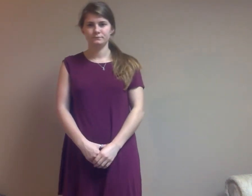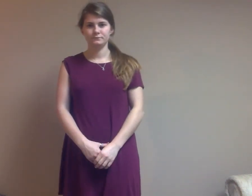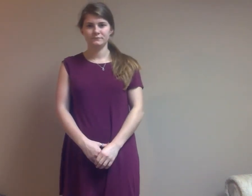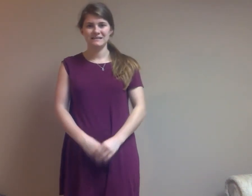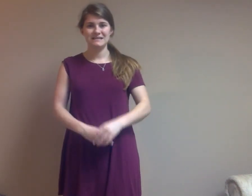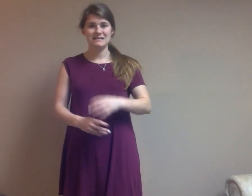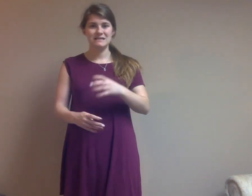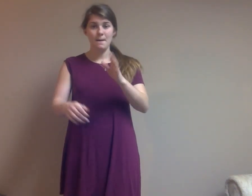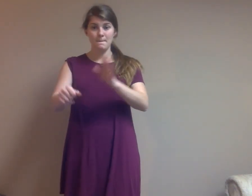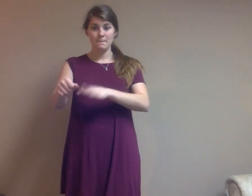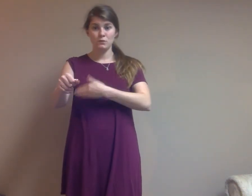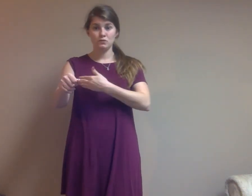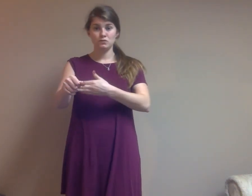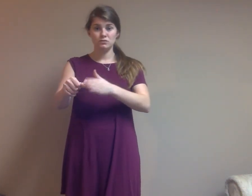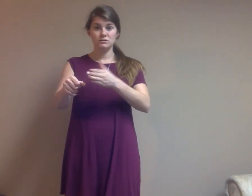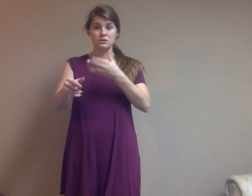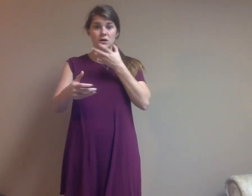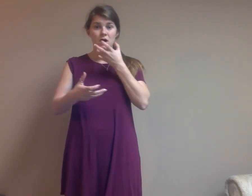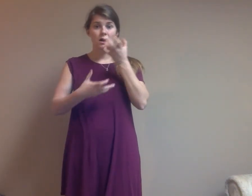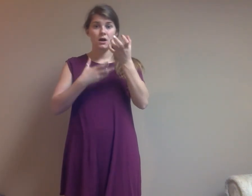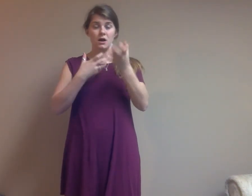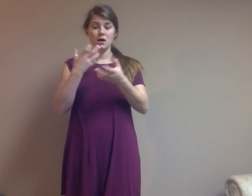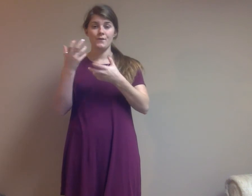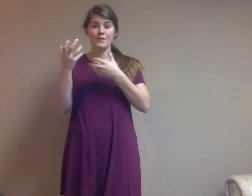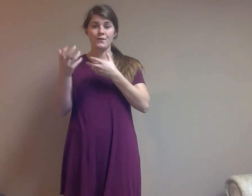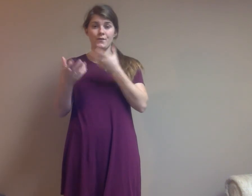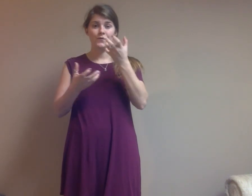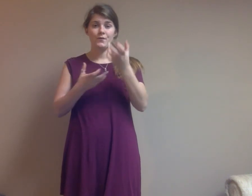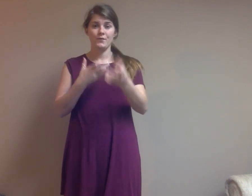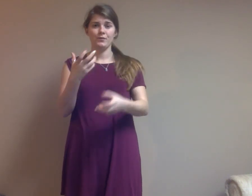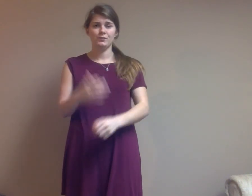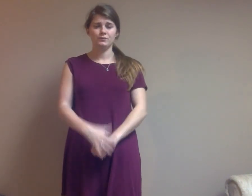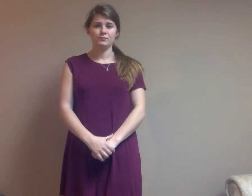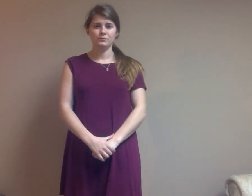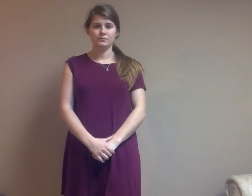It's the last day of term, and all of the girls' parents have come to watch them in the Christmas play.